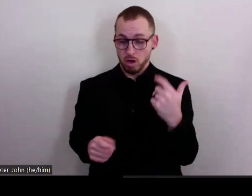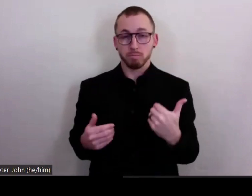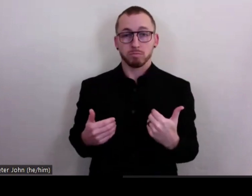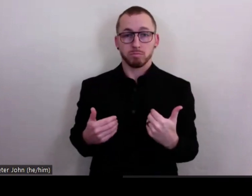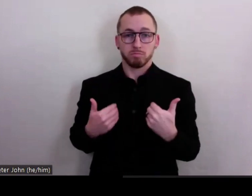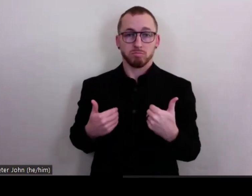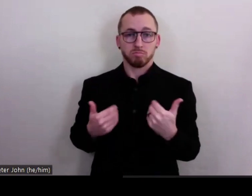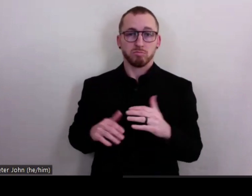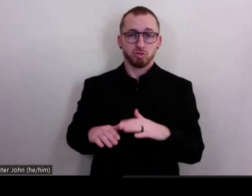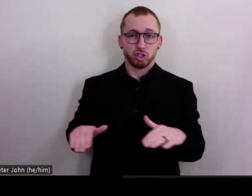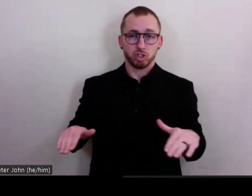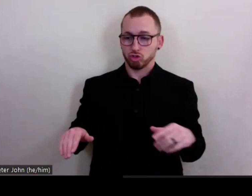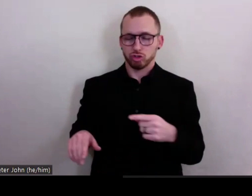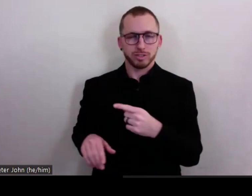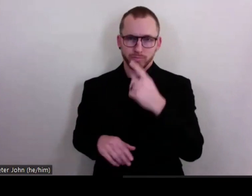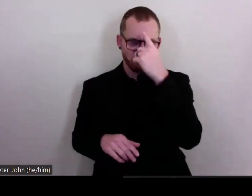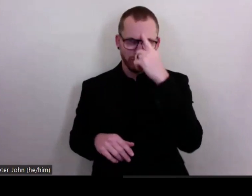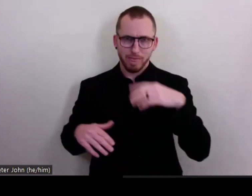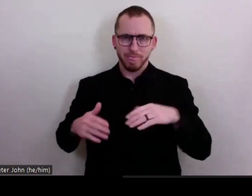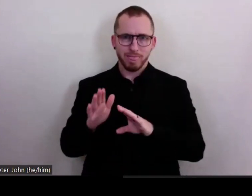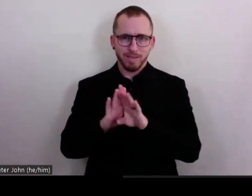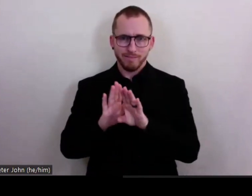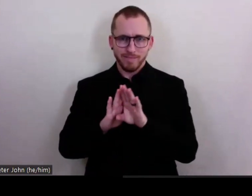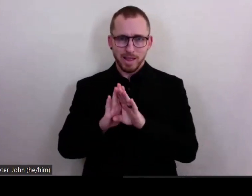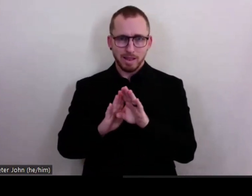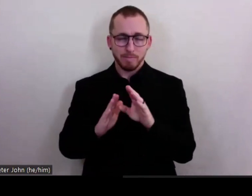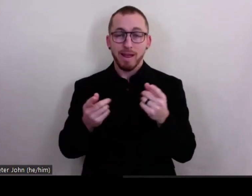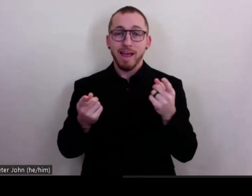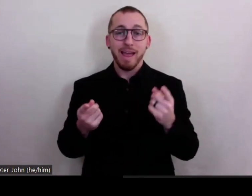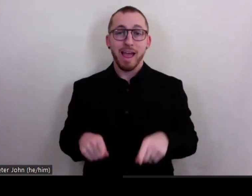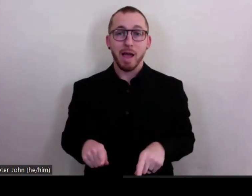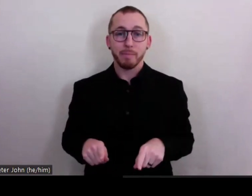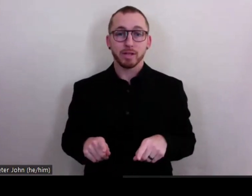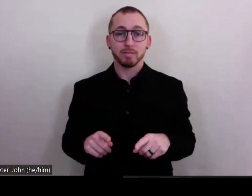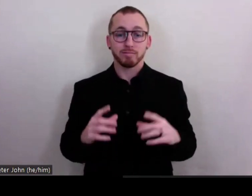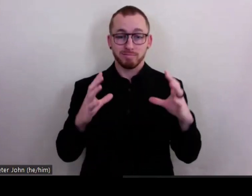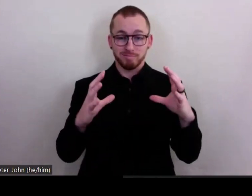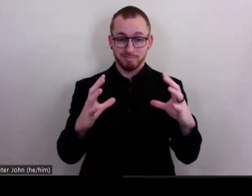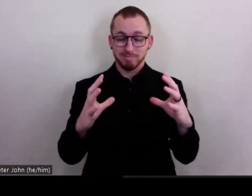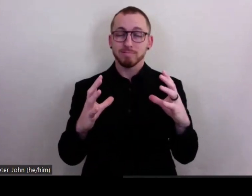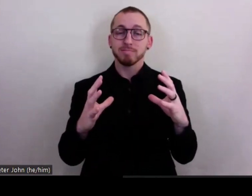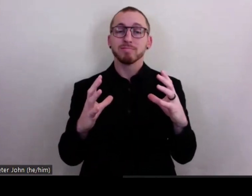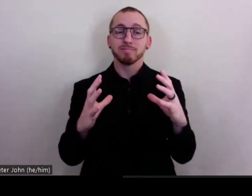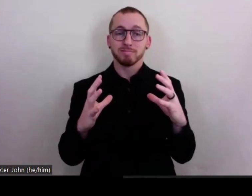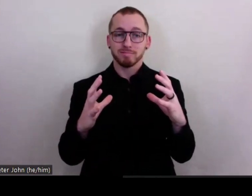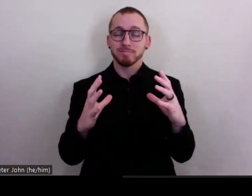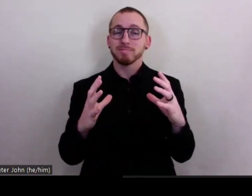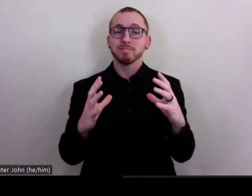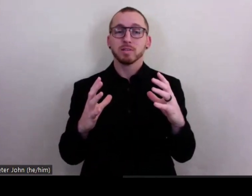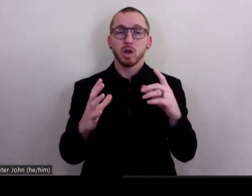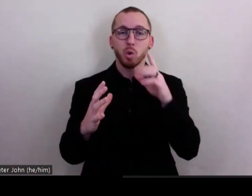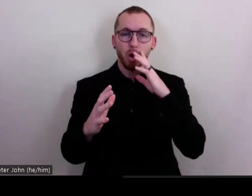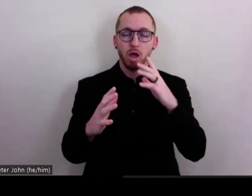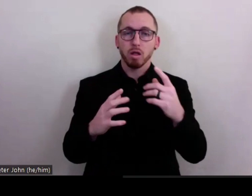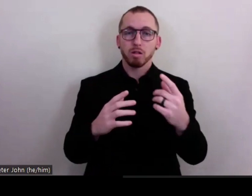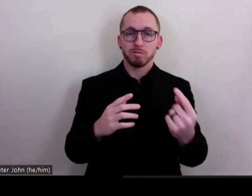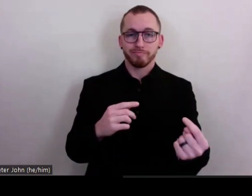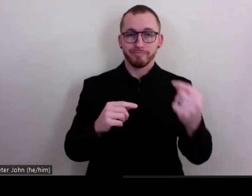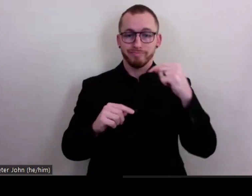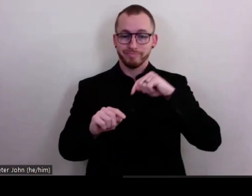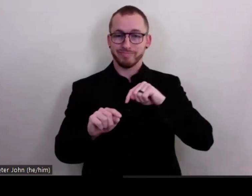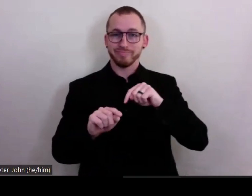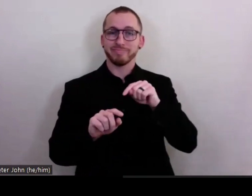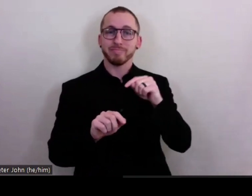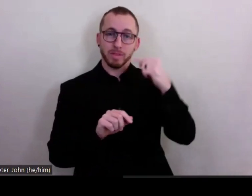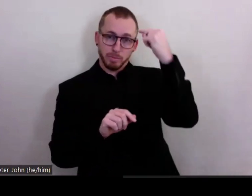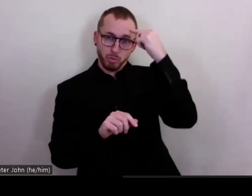their brains are not developed, is they flip their lid and then they react from the older parts of their brain stem.